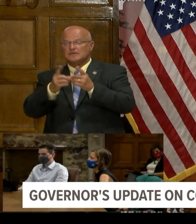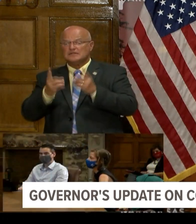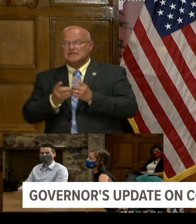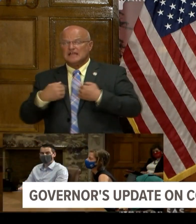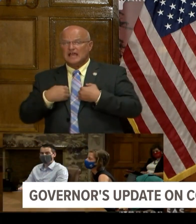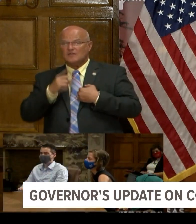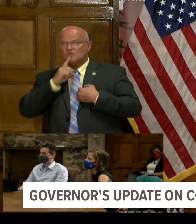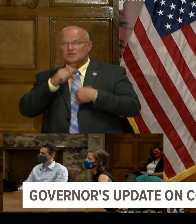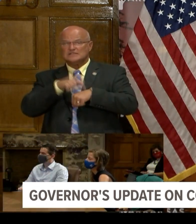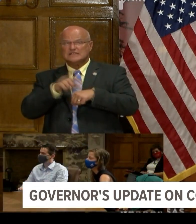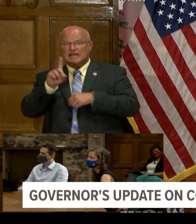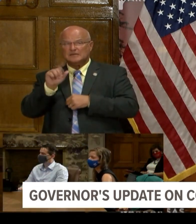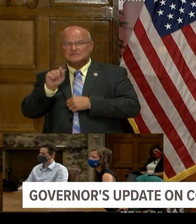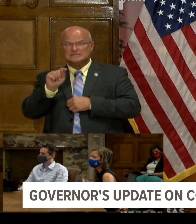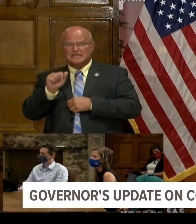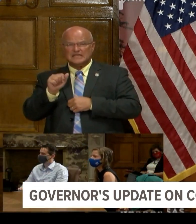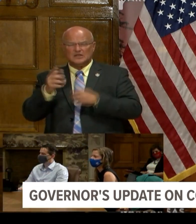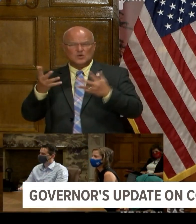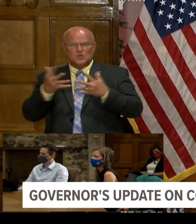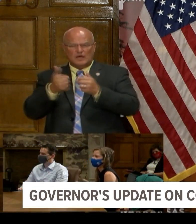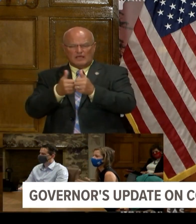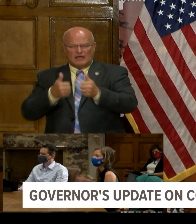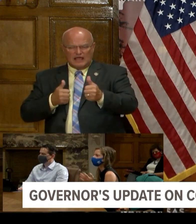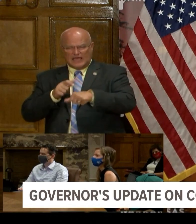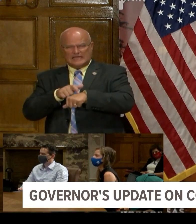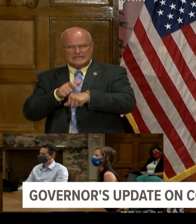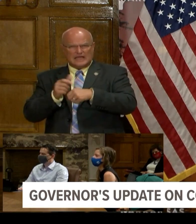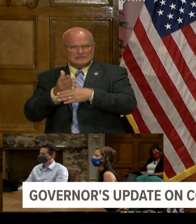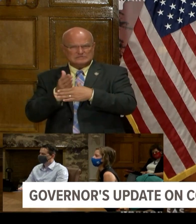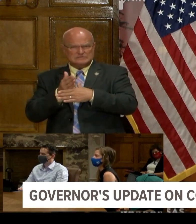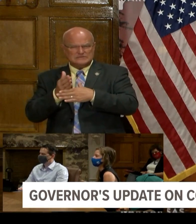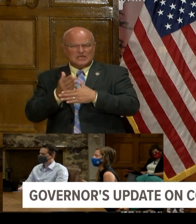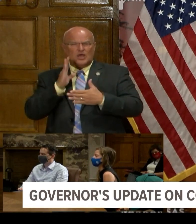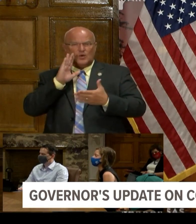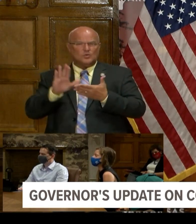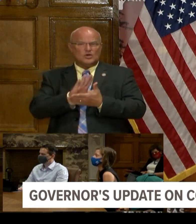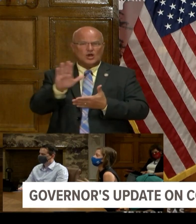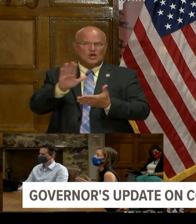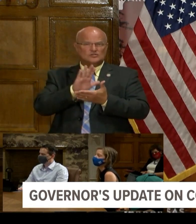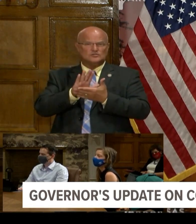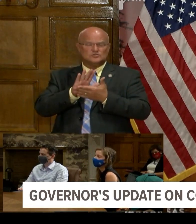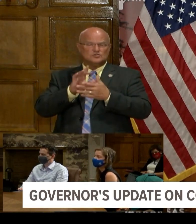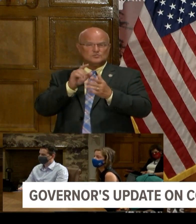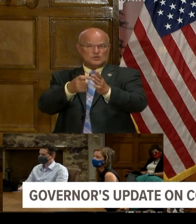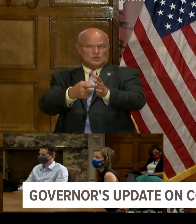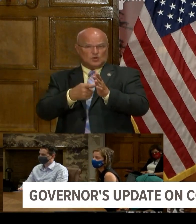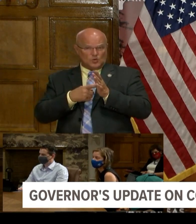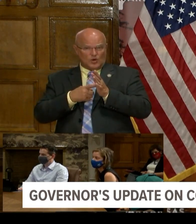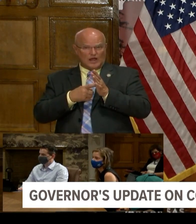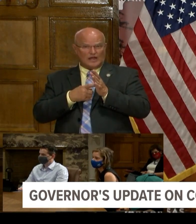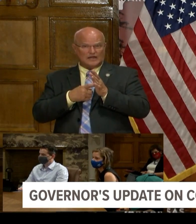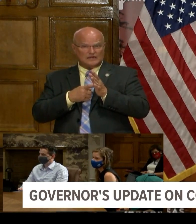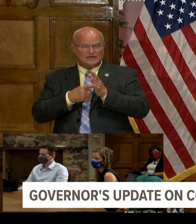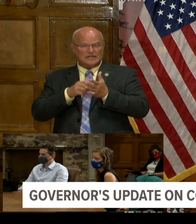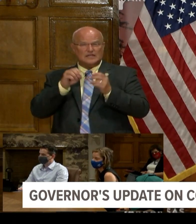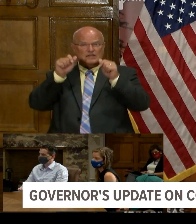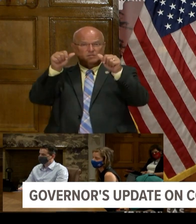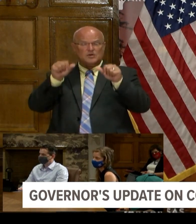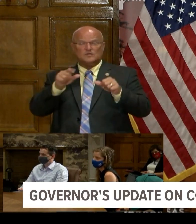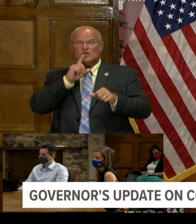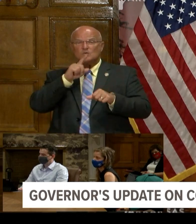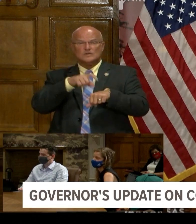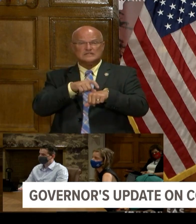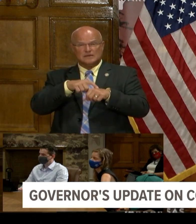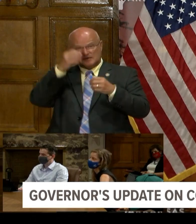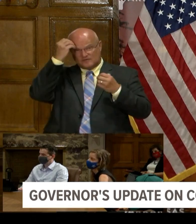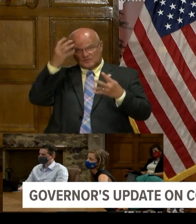time data, but what's the lag time, and will colleges and schools be required to post any real time information